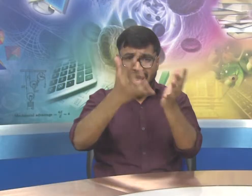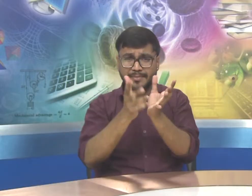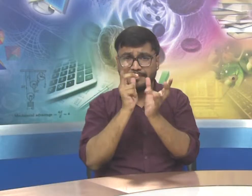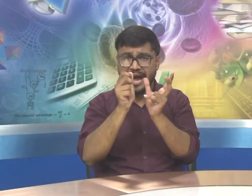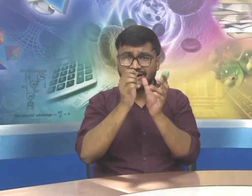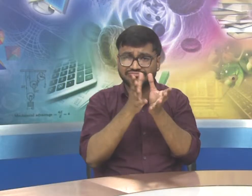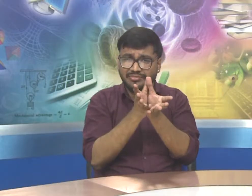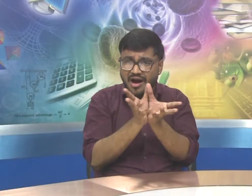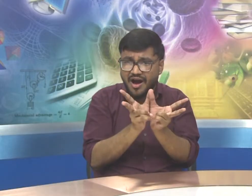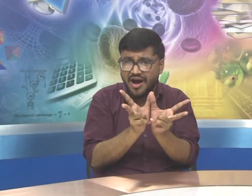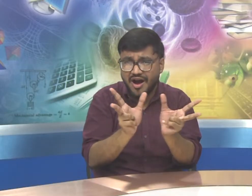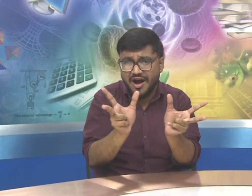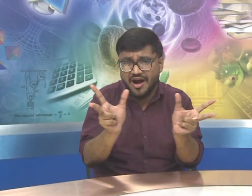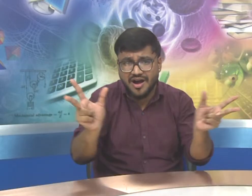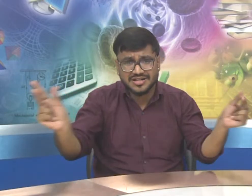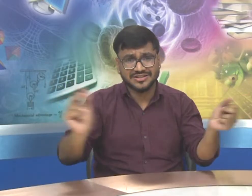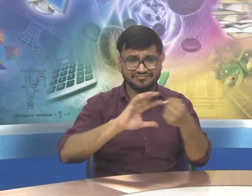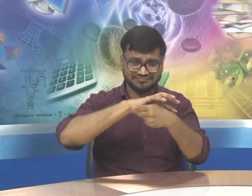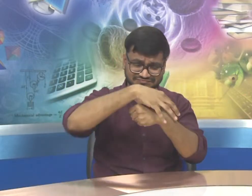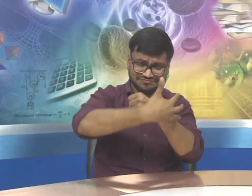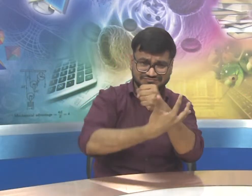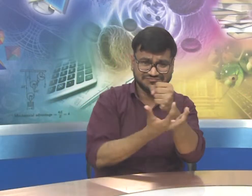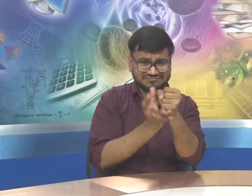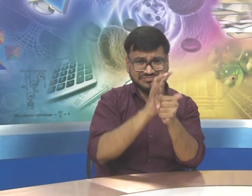Whenever a chemical reaction occurs,